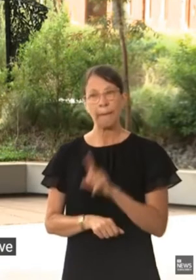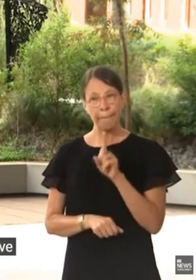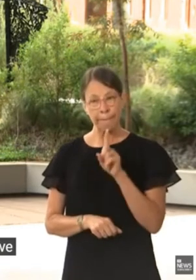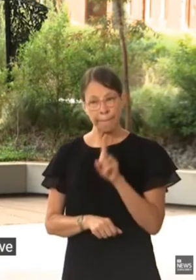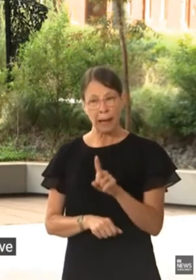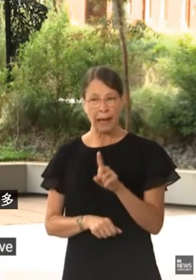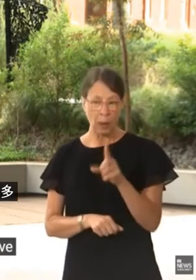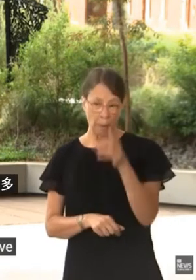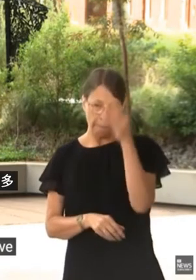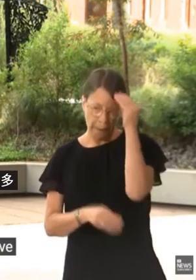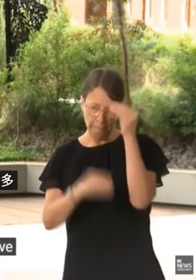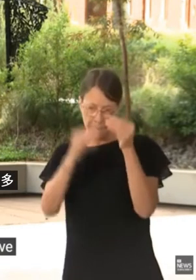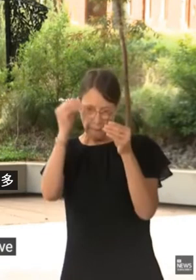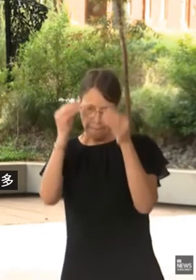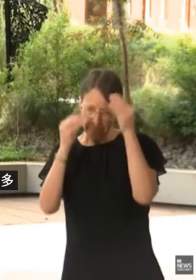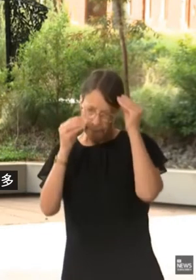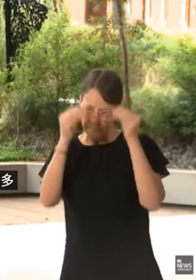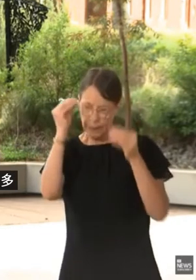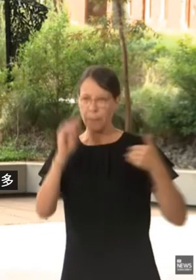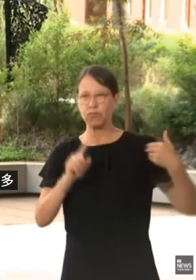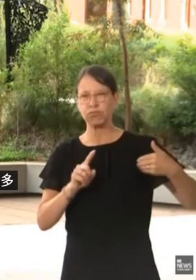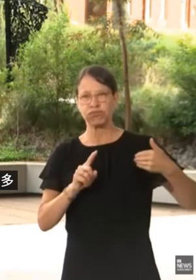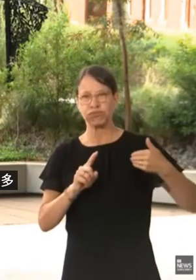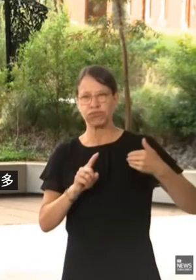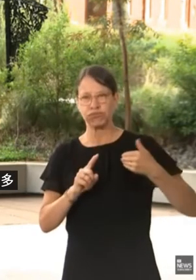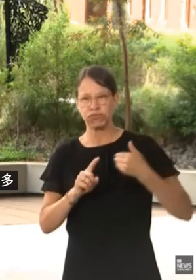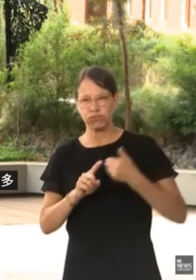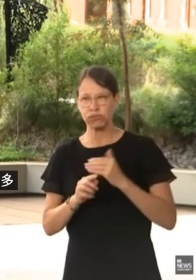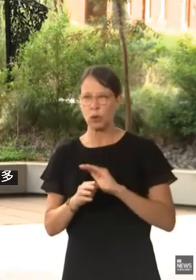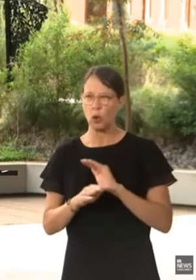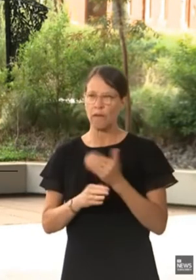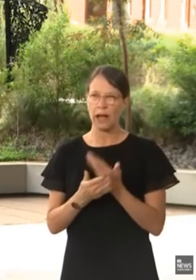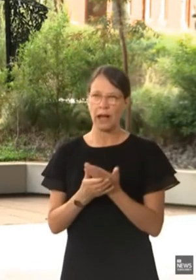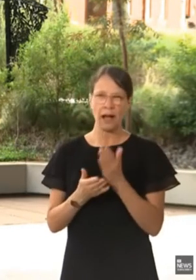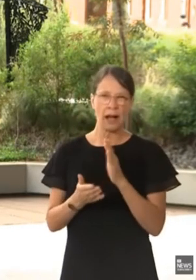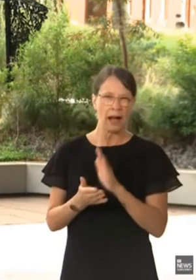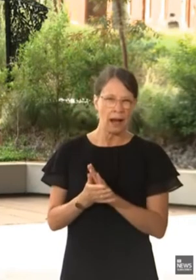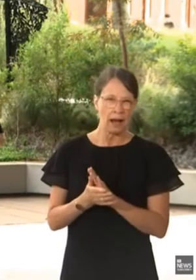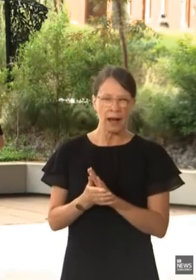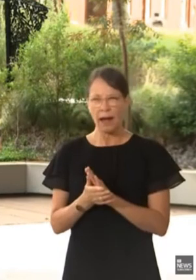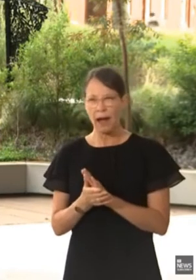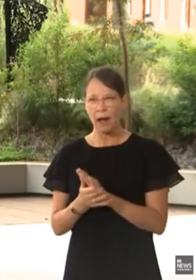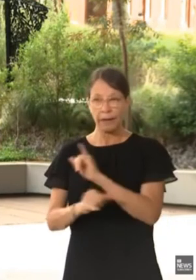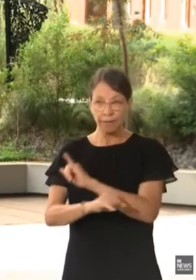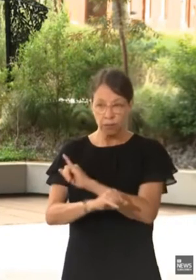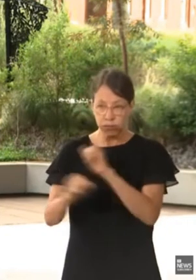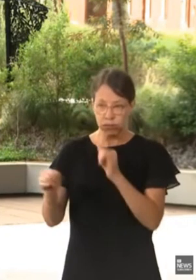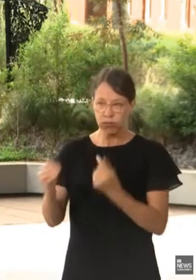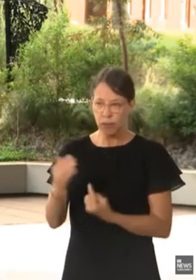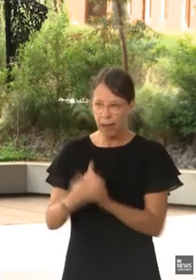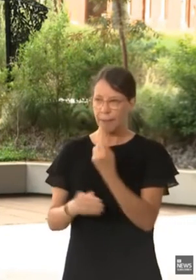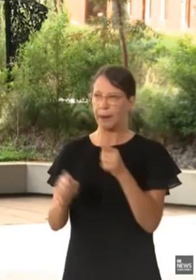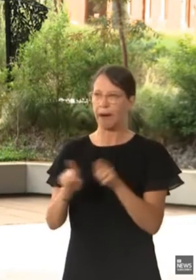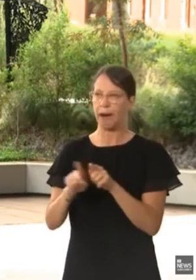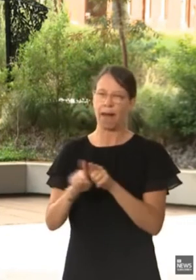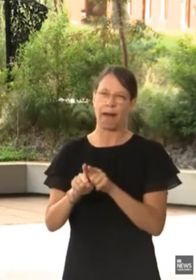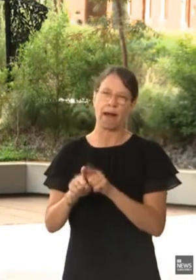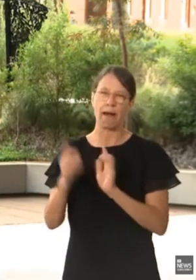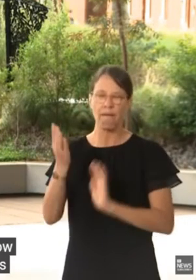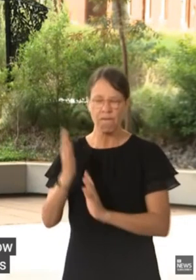lessons that we've learnt over the decades in relation to how facing disasters such as